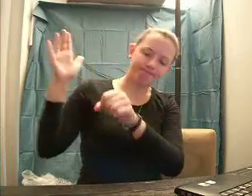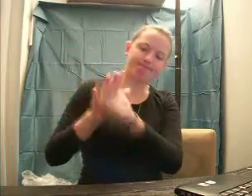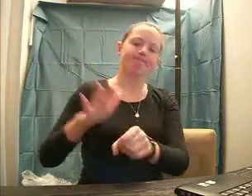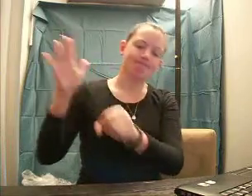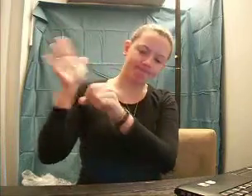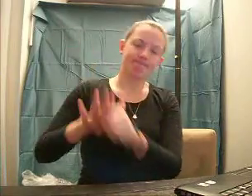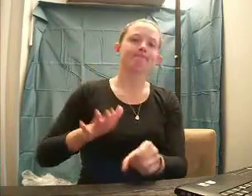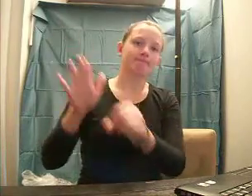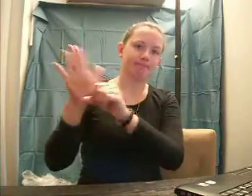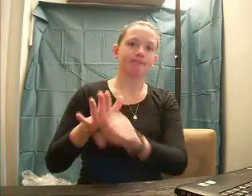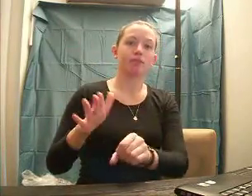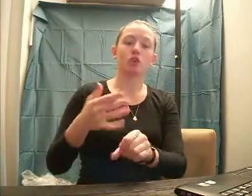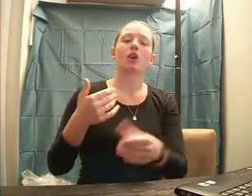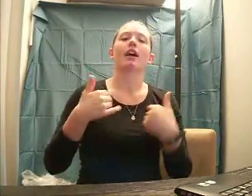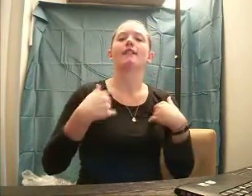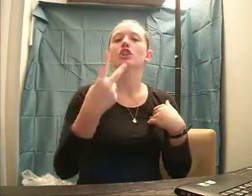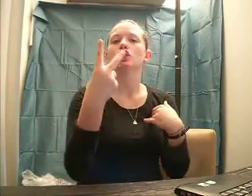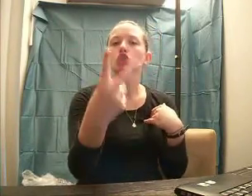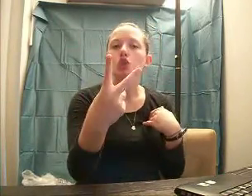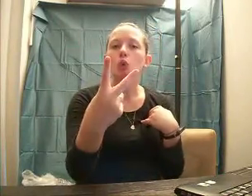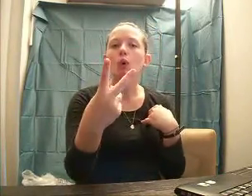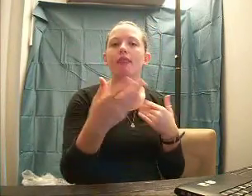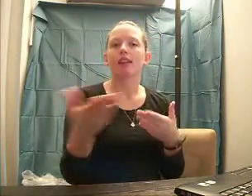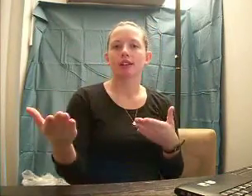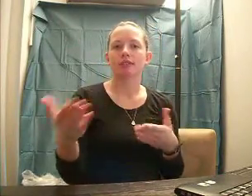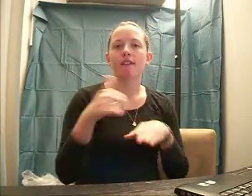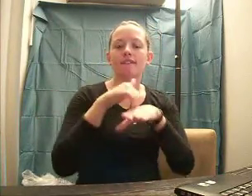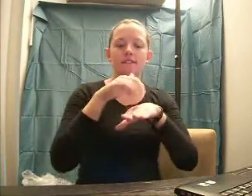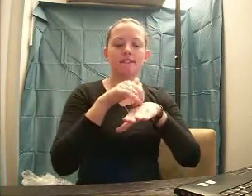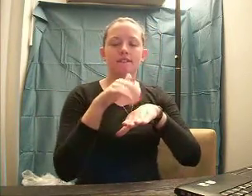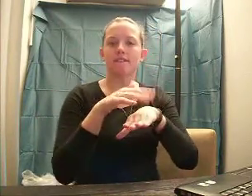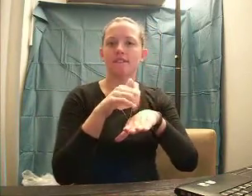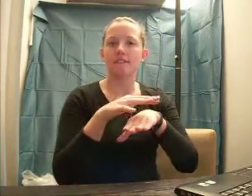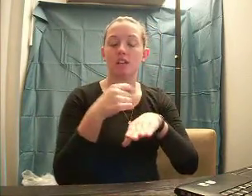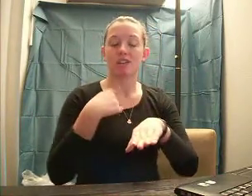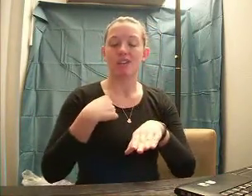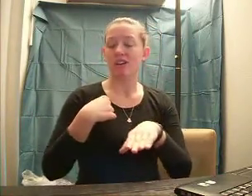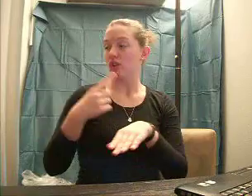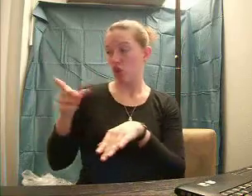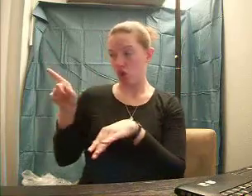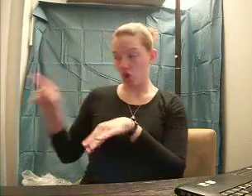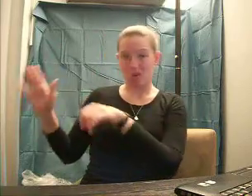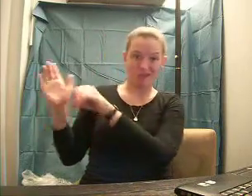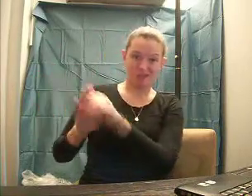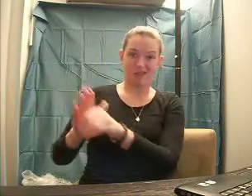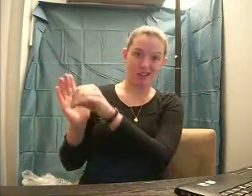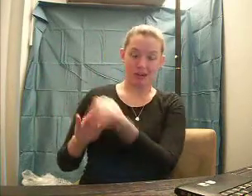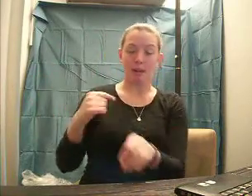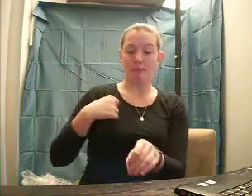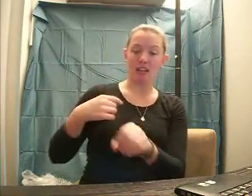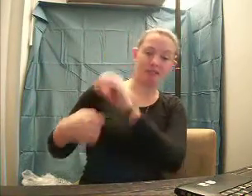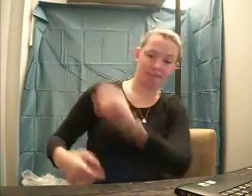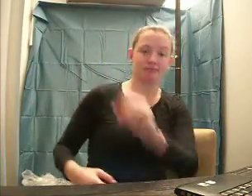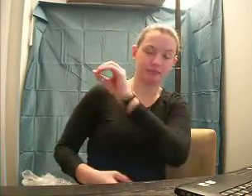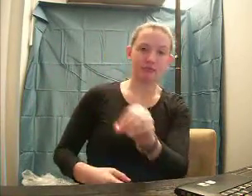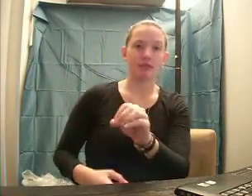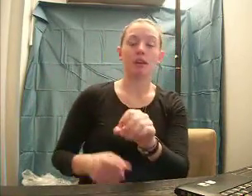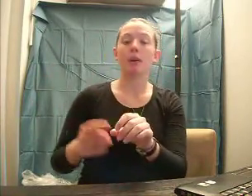So I get two sorts of it. I get you tapping on it, and I get me shaking it. But from a sensor's point of view, that is combined together into